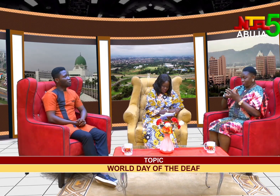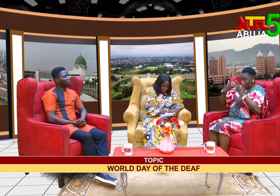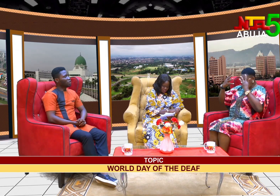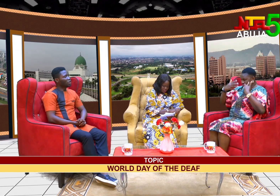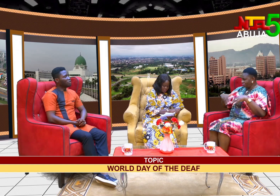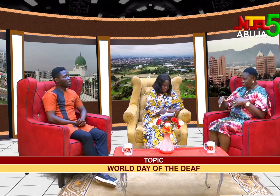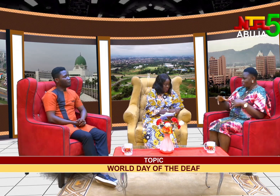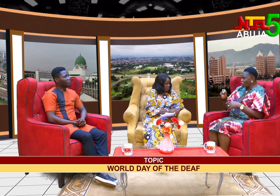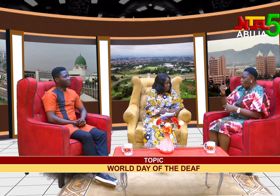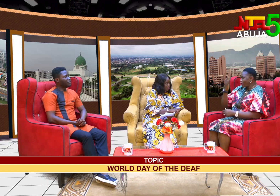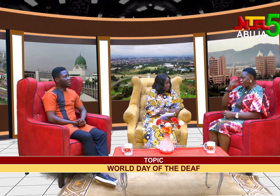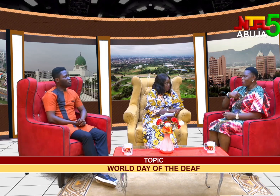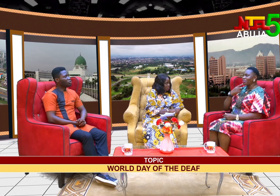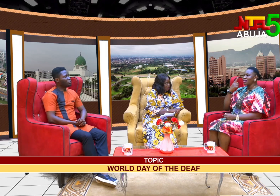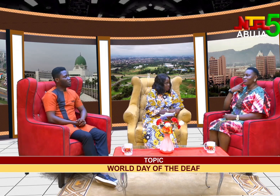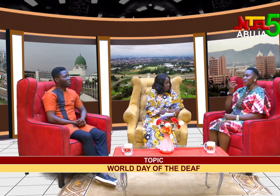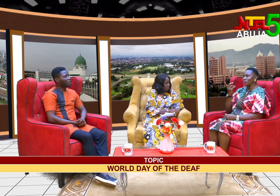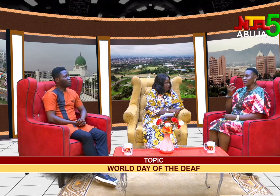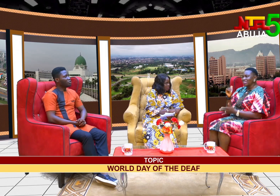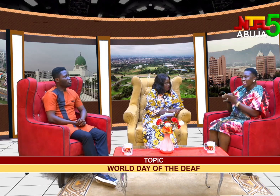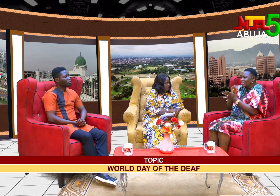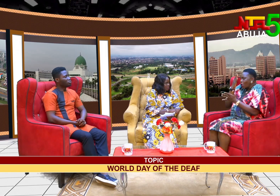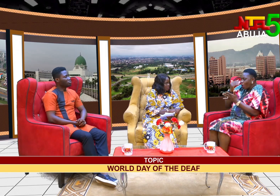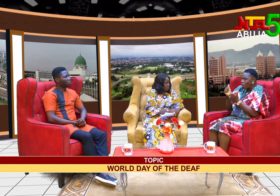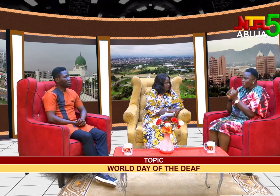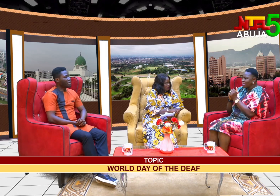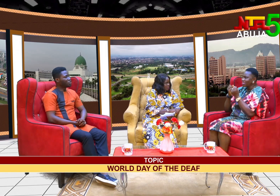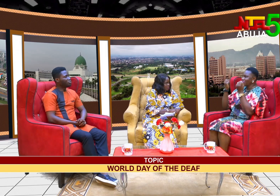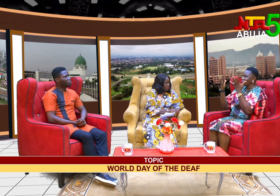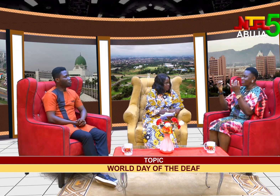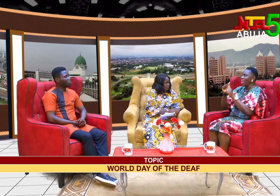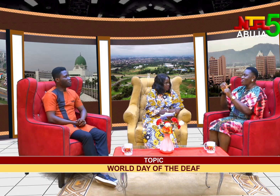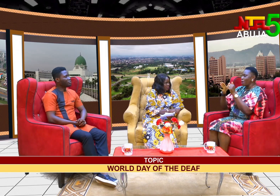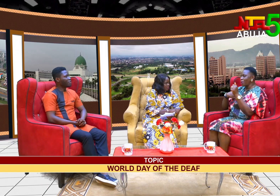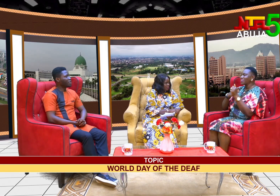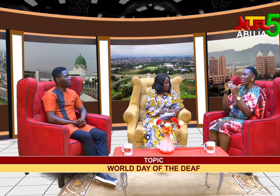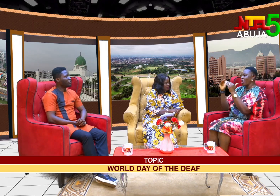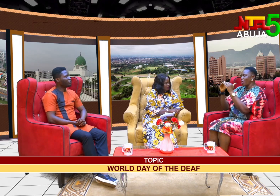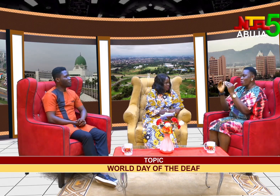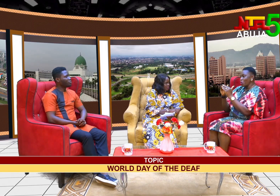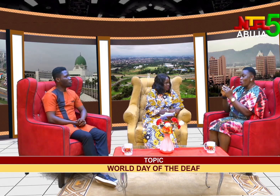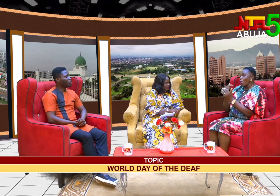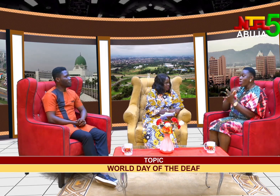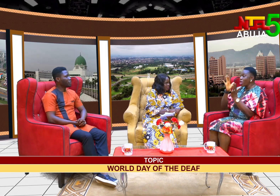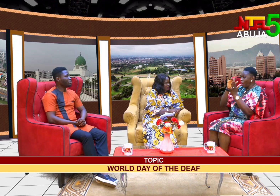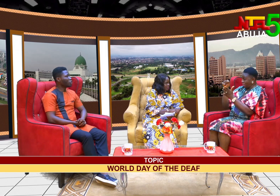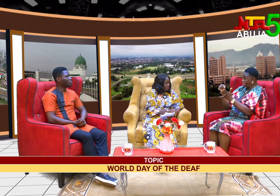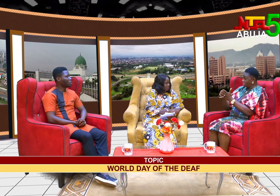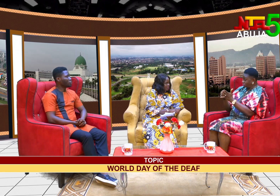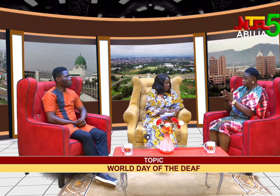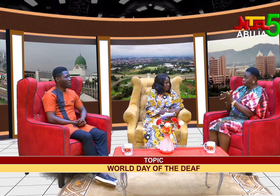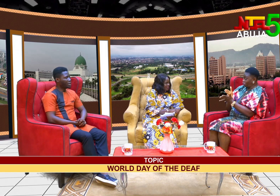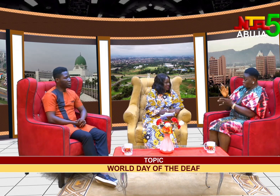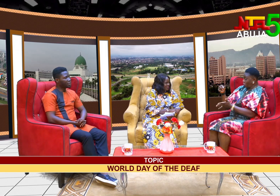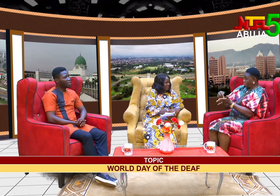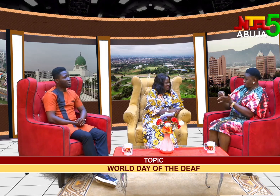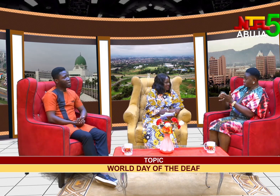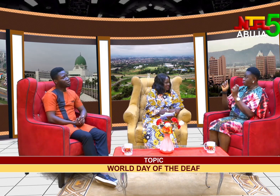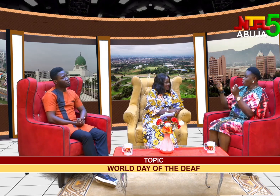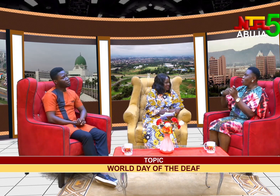The deaf persons, there are no special, you know, attributes to describe a deaf person. But when you see me communicating with my hands, that shows that